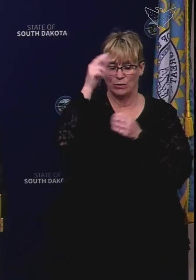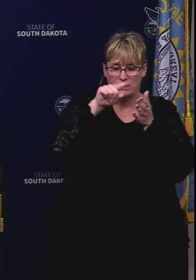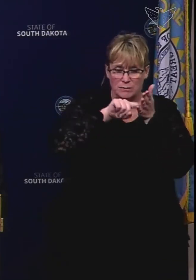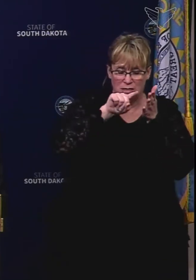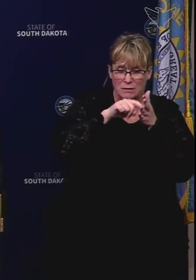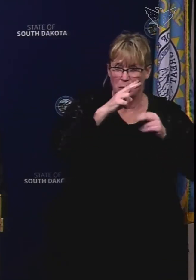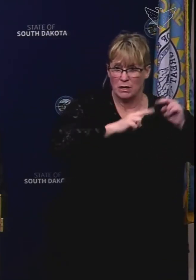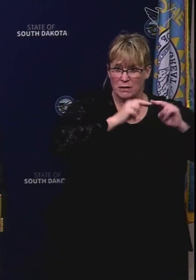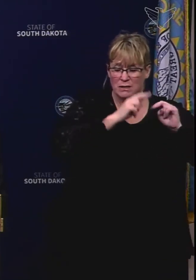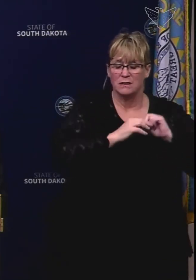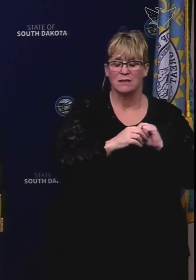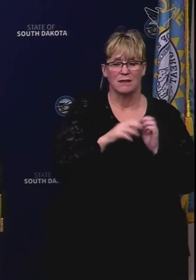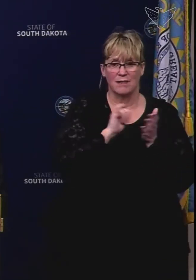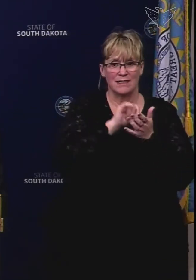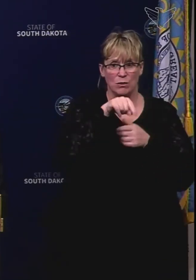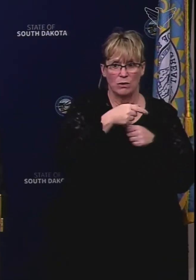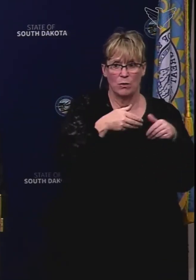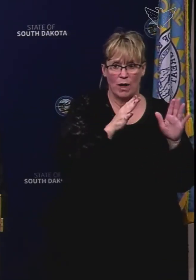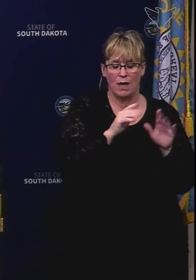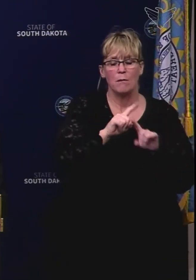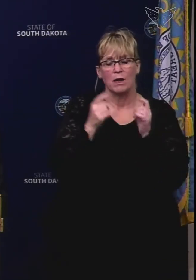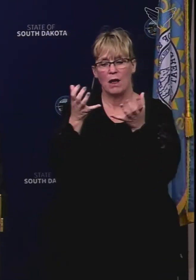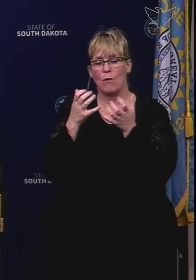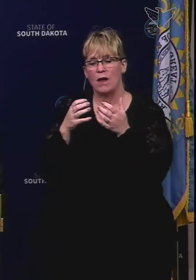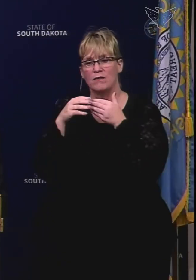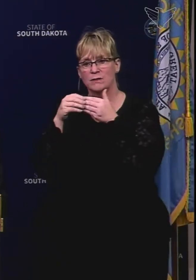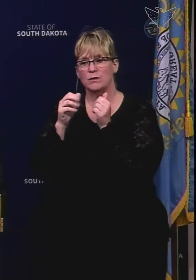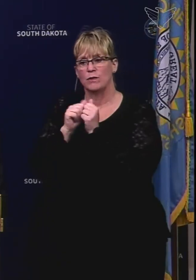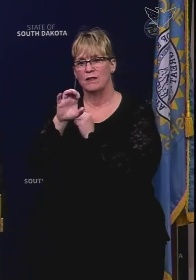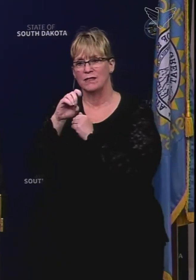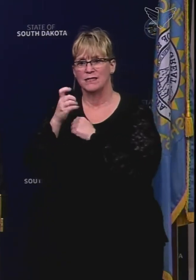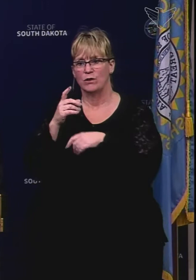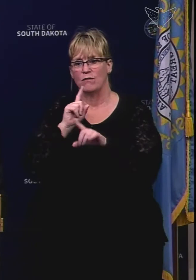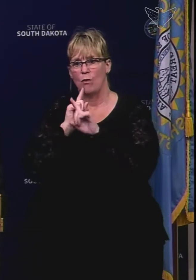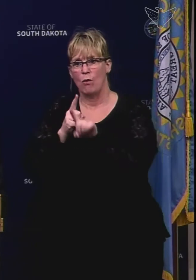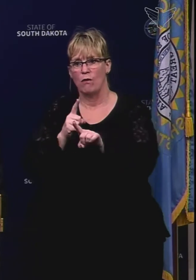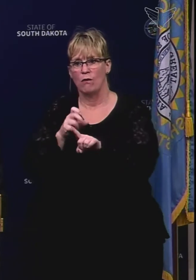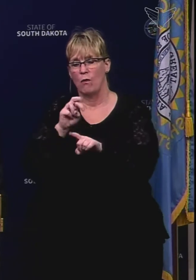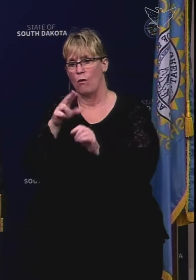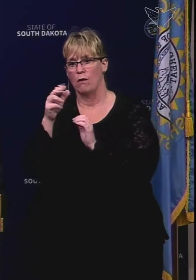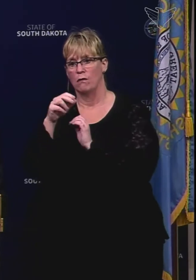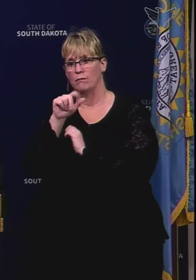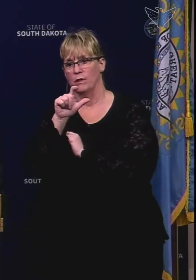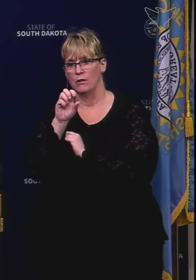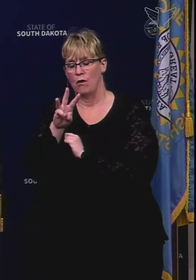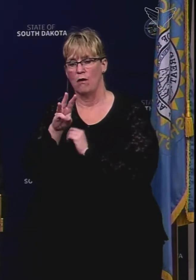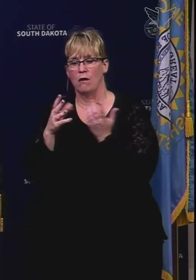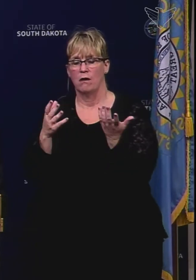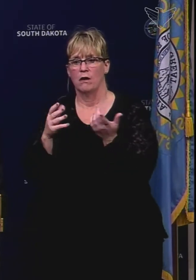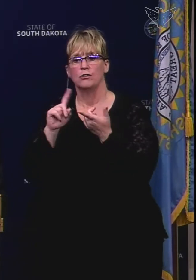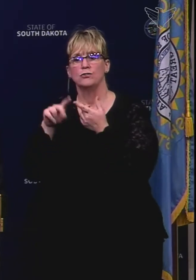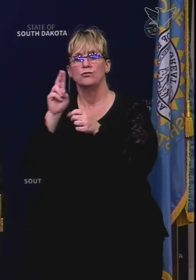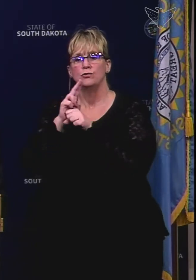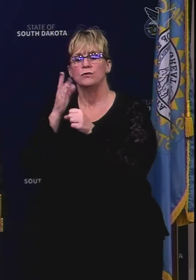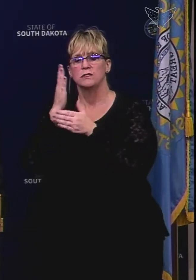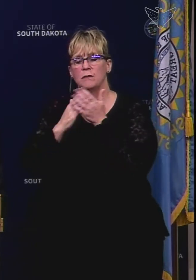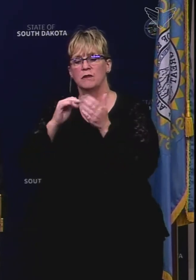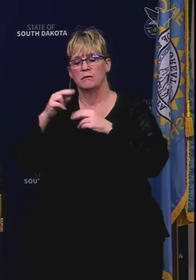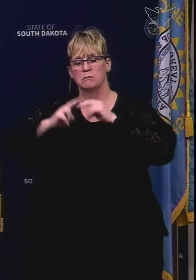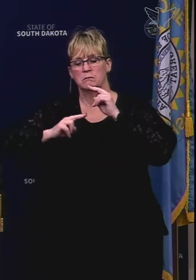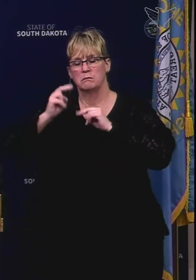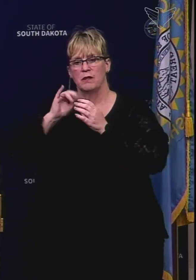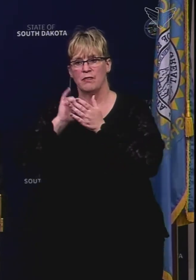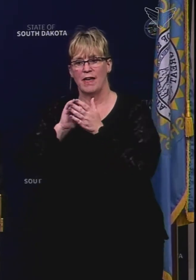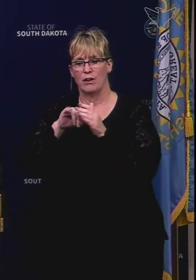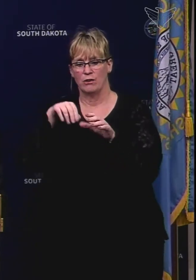facility. I'd like some flexibility through an executive order or through statute to also utilize some of the facilities